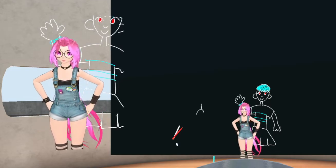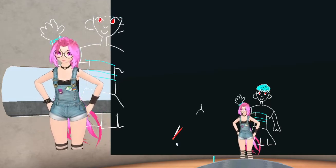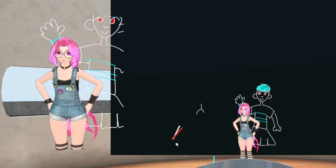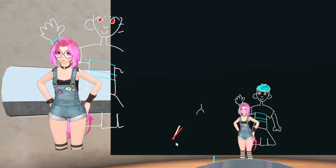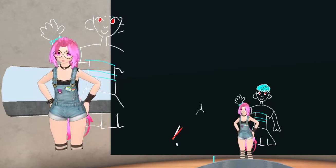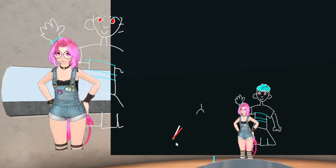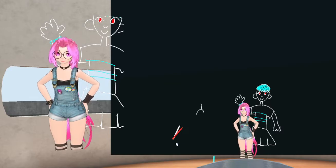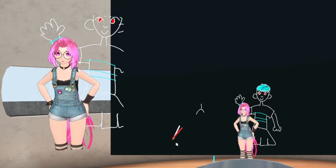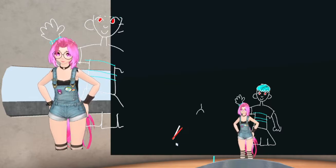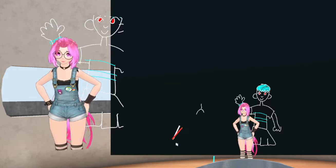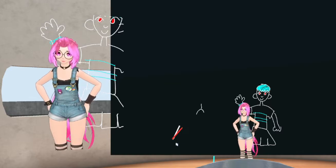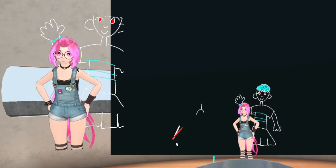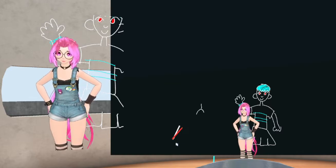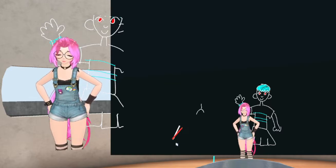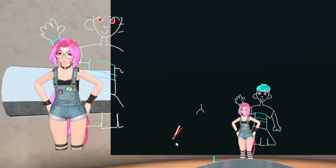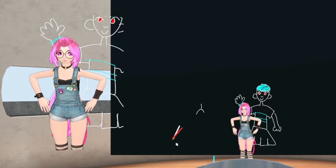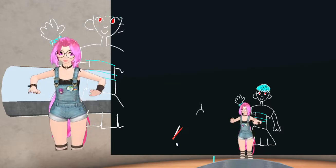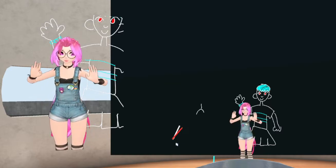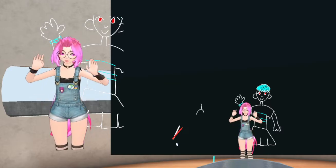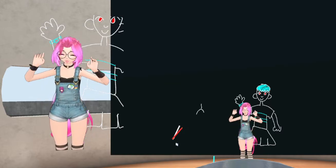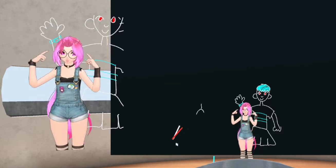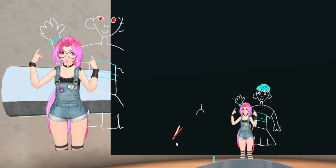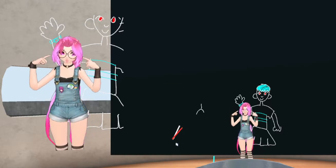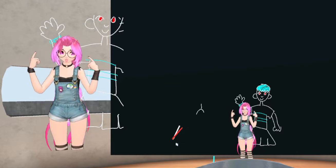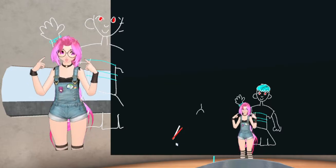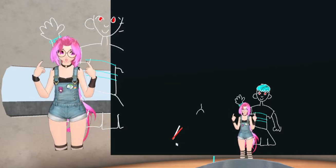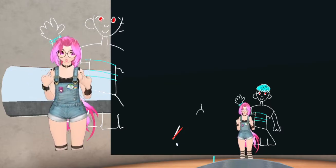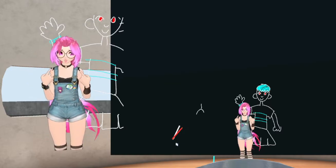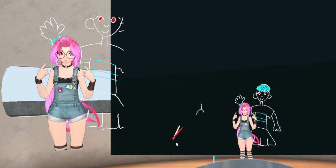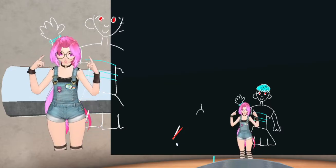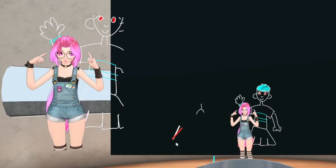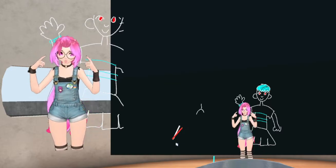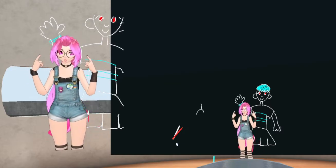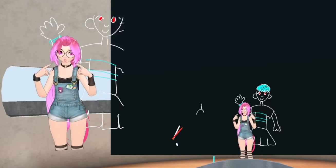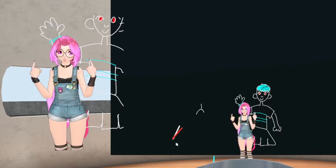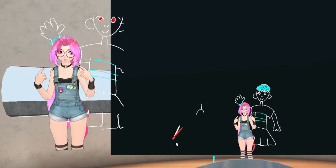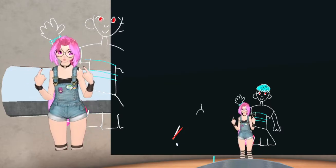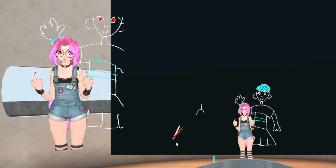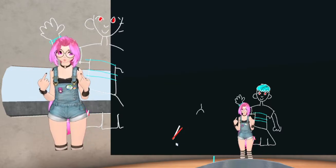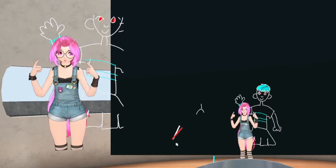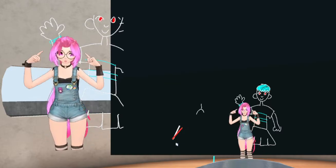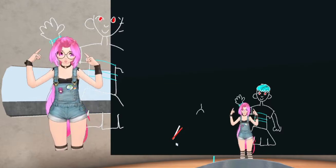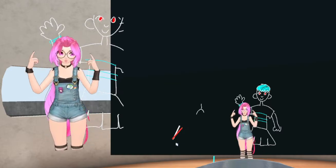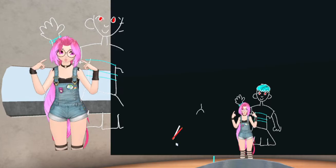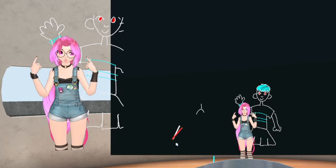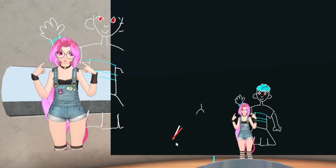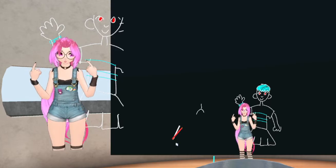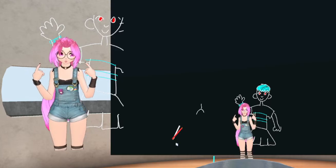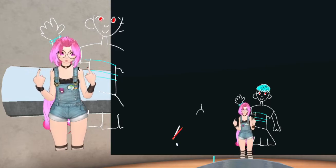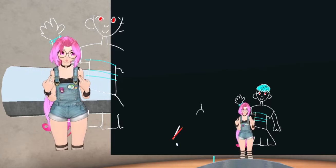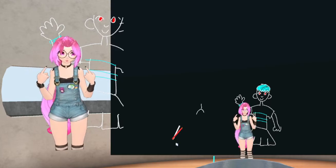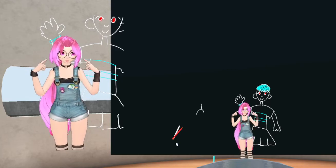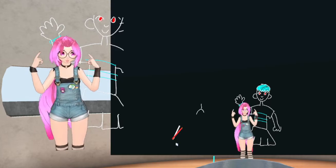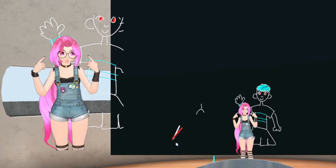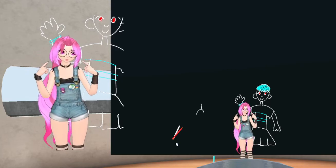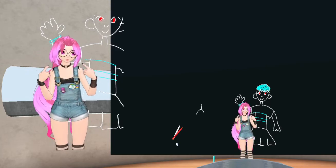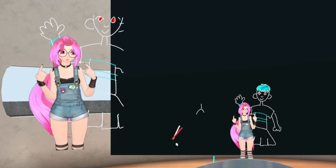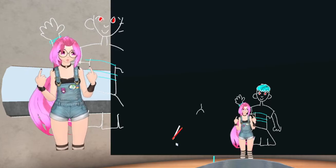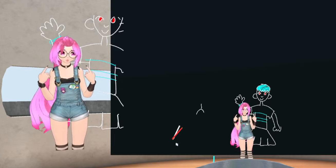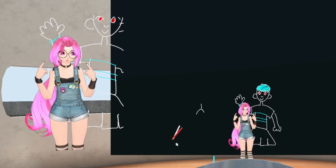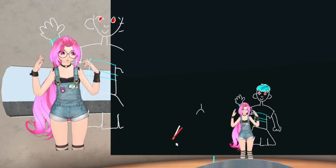curly hair. Yeah. I that's sign a with good curly one. hair like this. Curly.